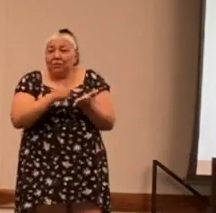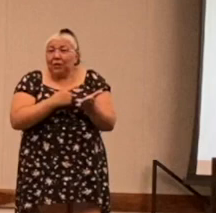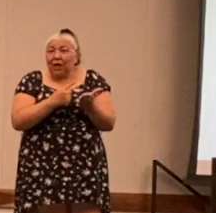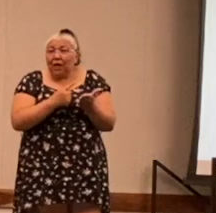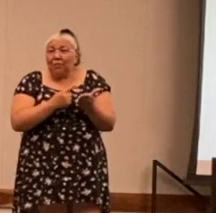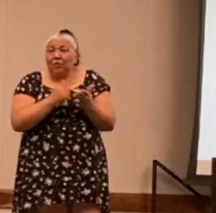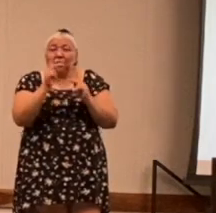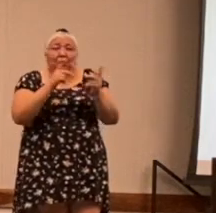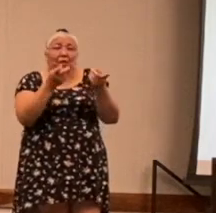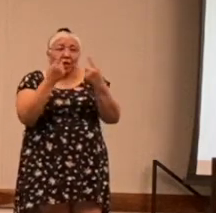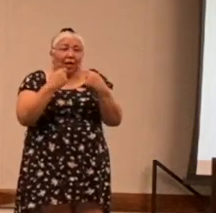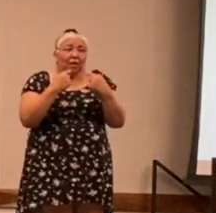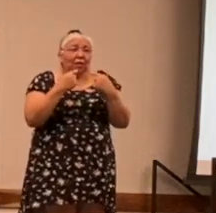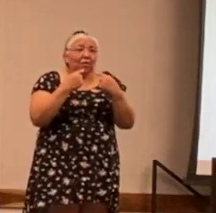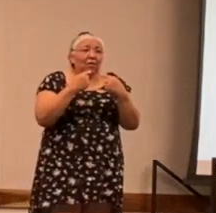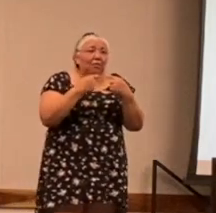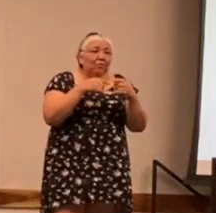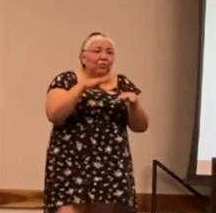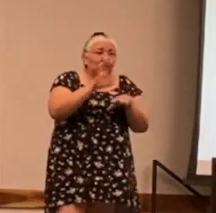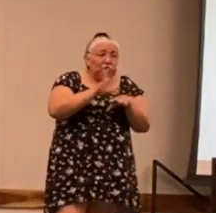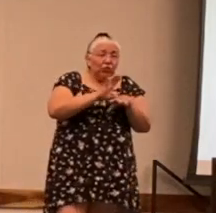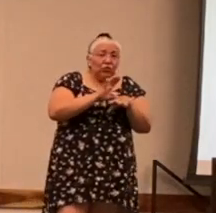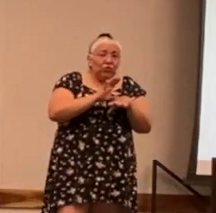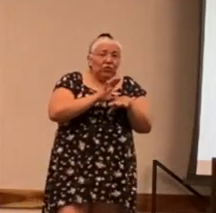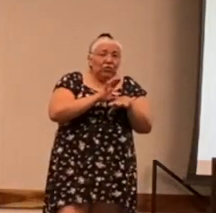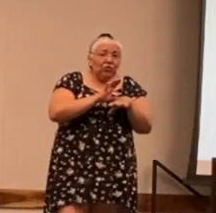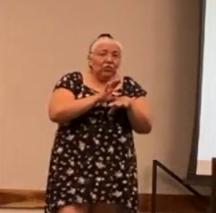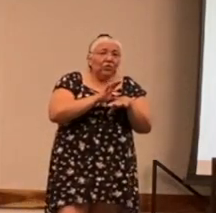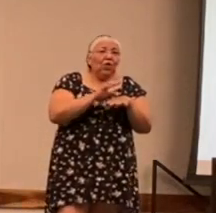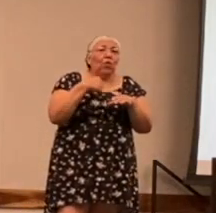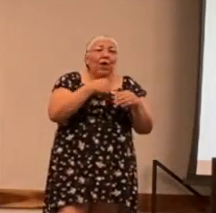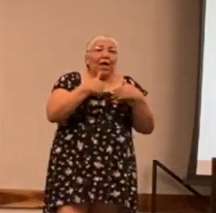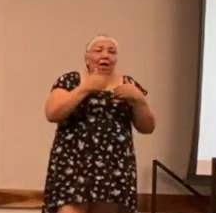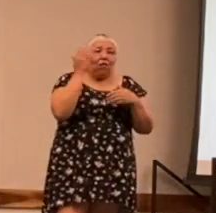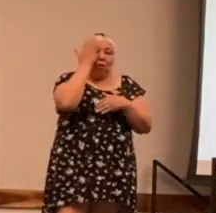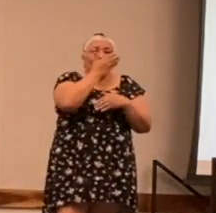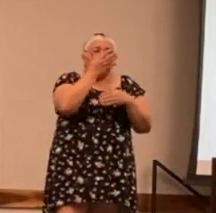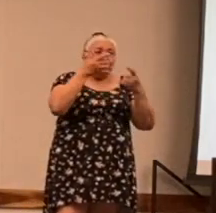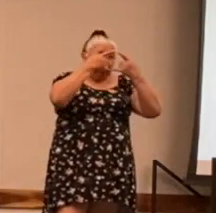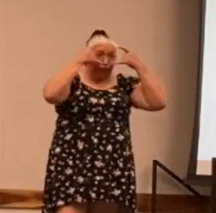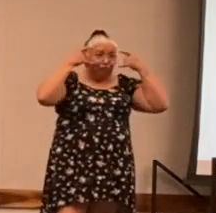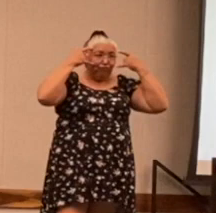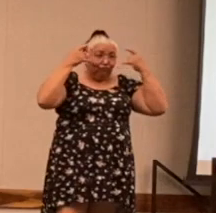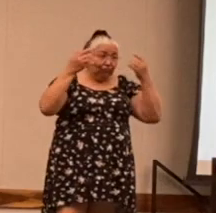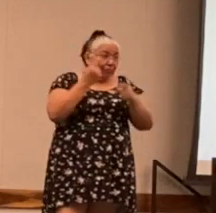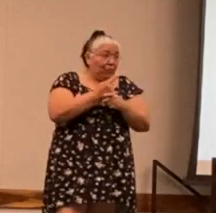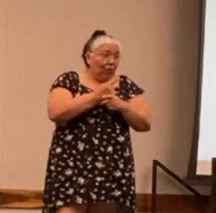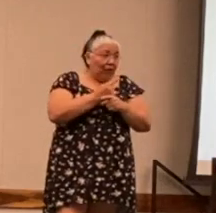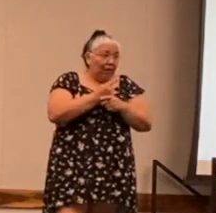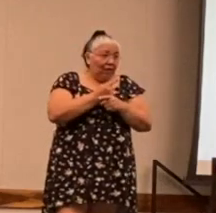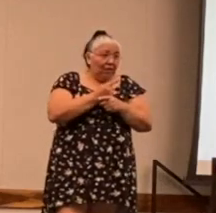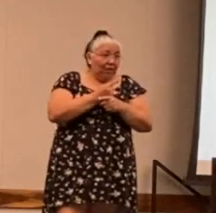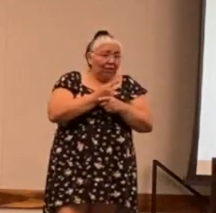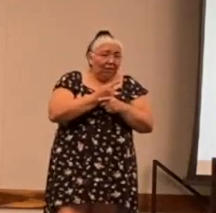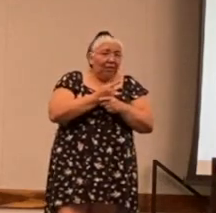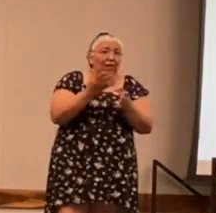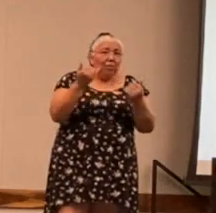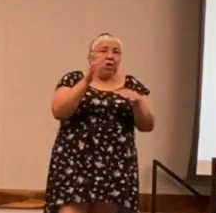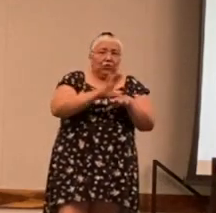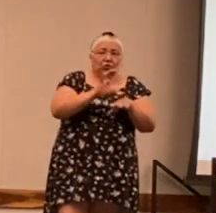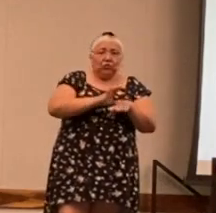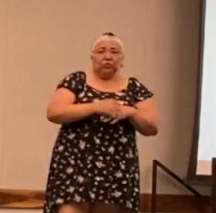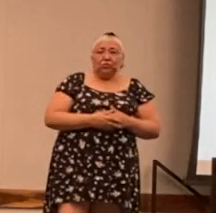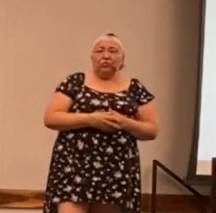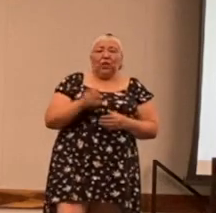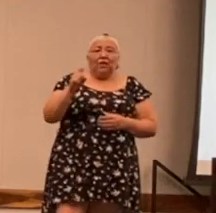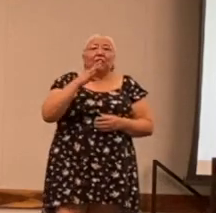when people come to church or go out into public, we put our masks on, don't we? Come on, church. Yes. Right?